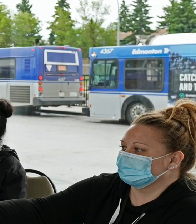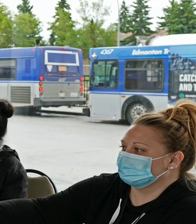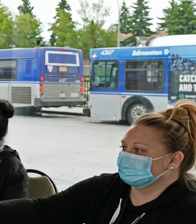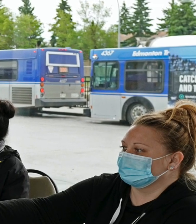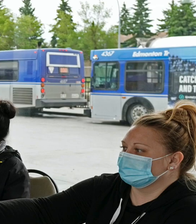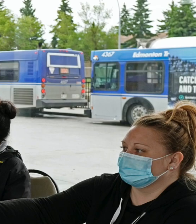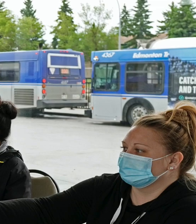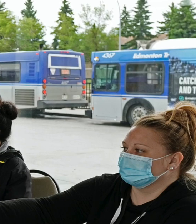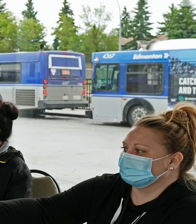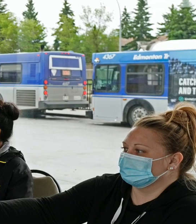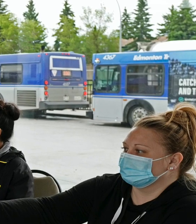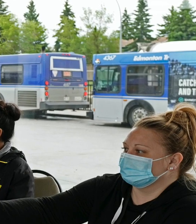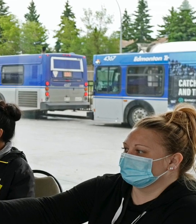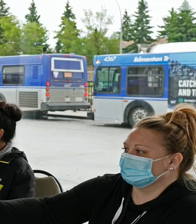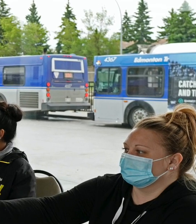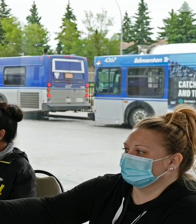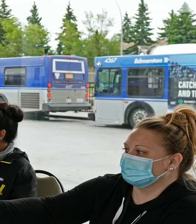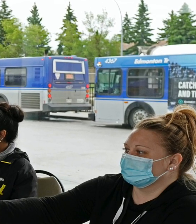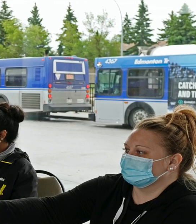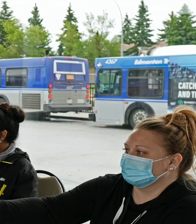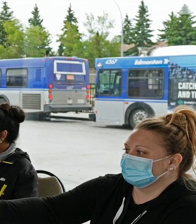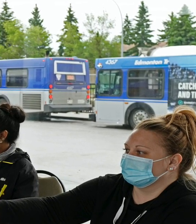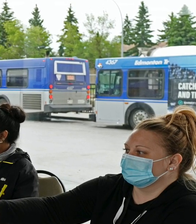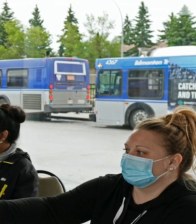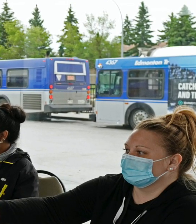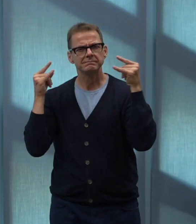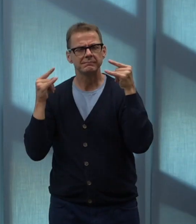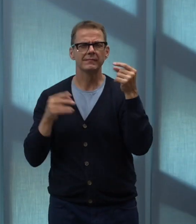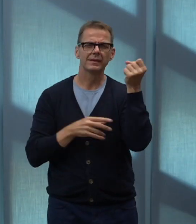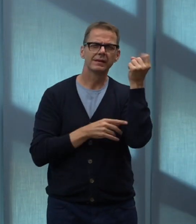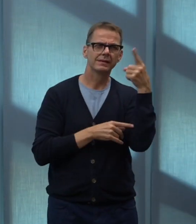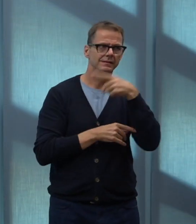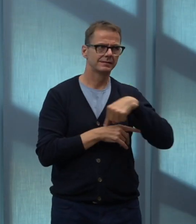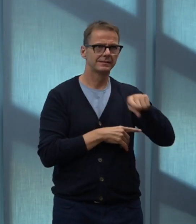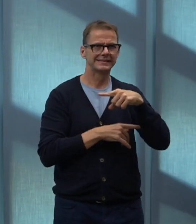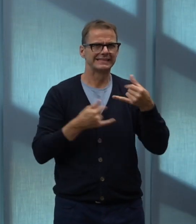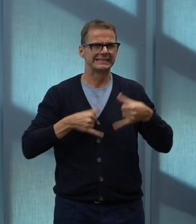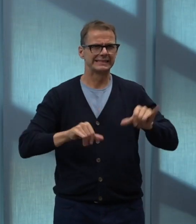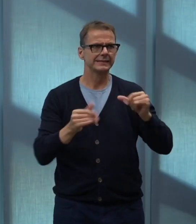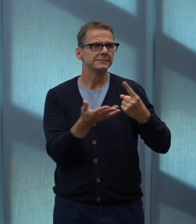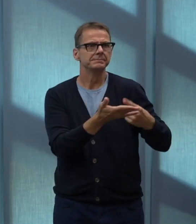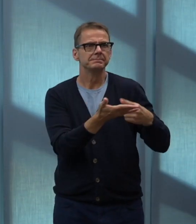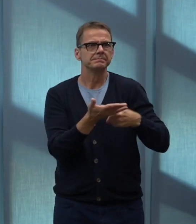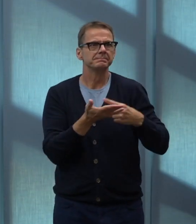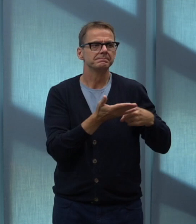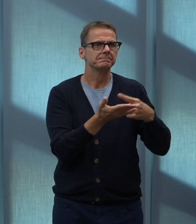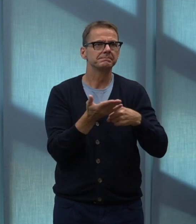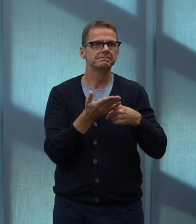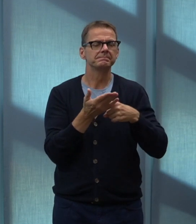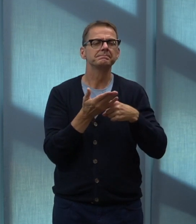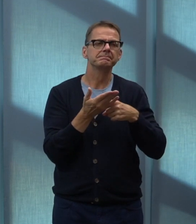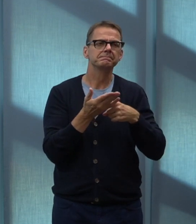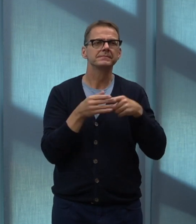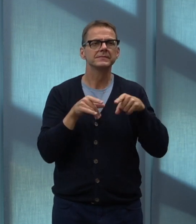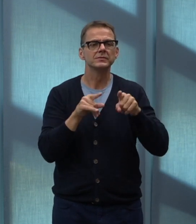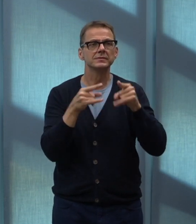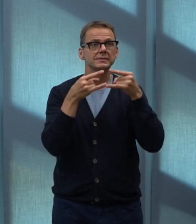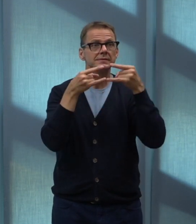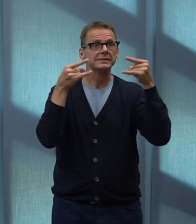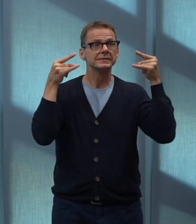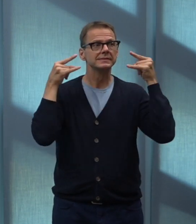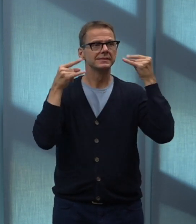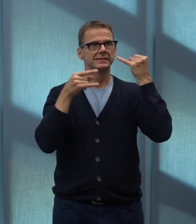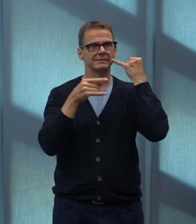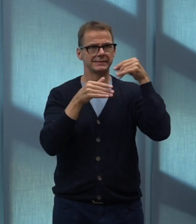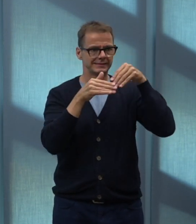and public transit. Enforcement of masks, real and effective enforcement of a mask order, would be